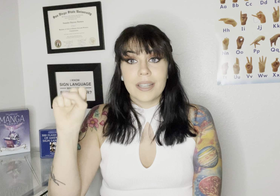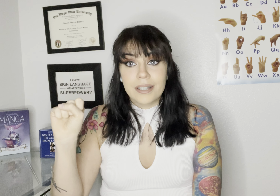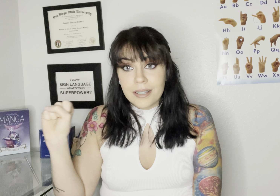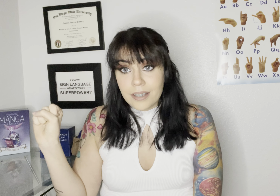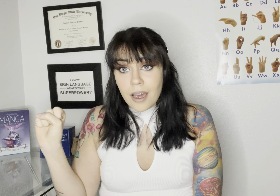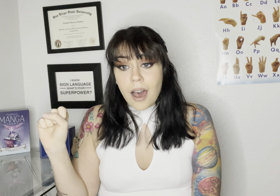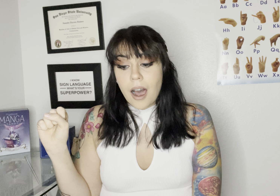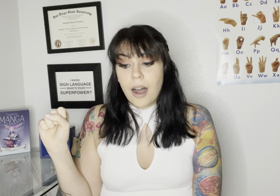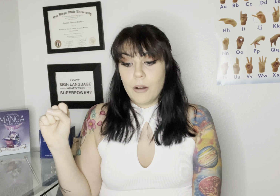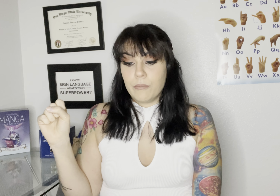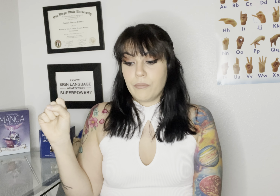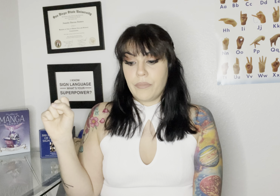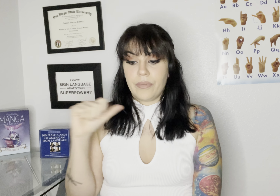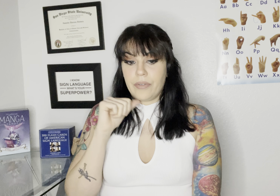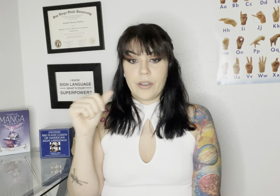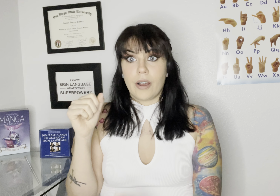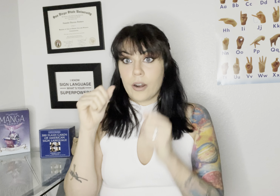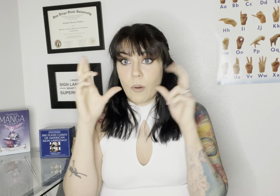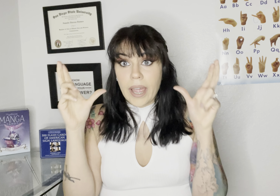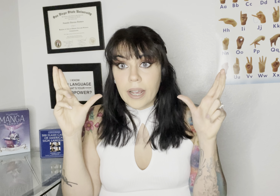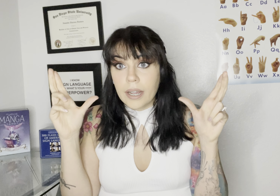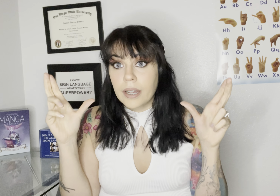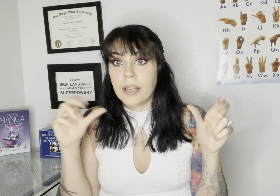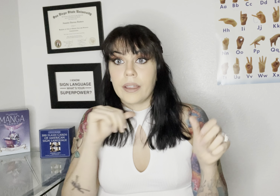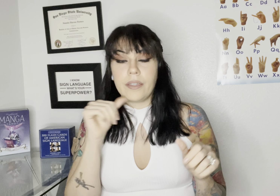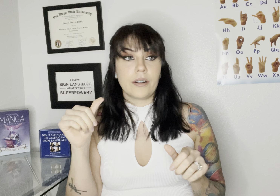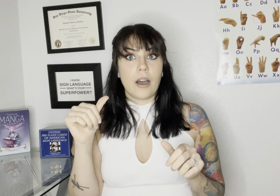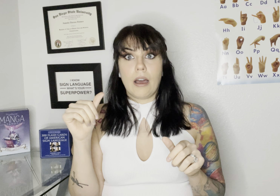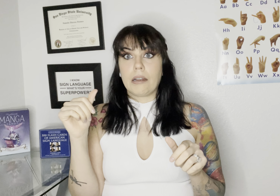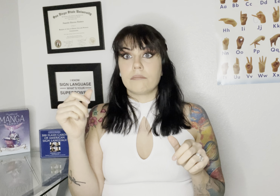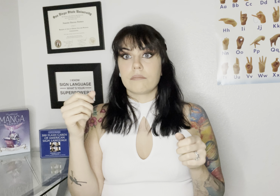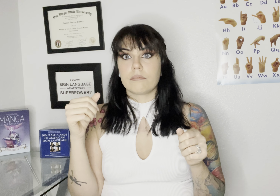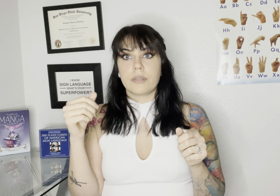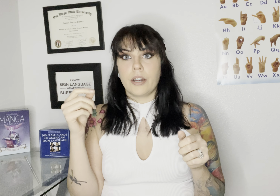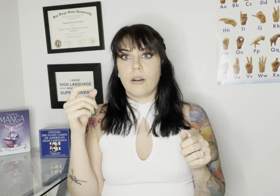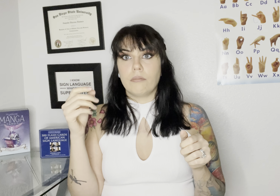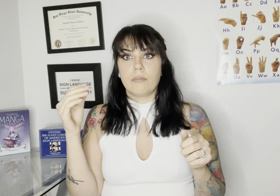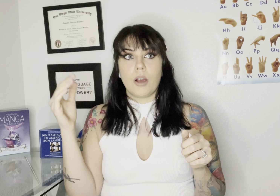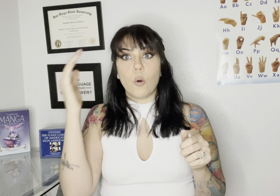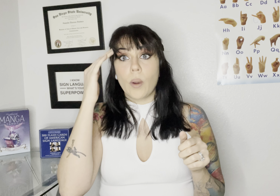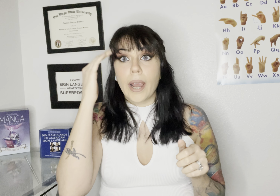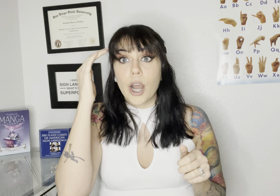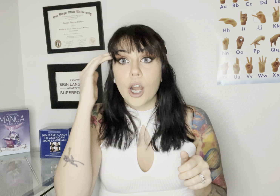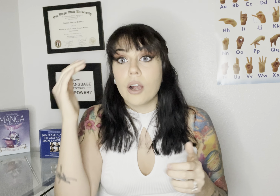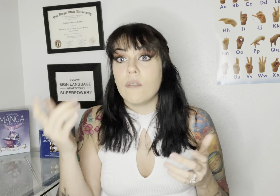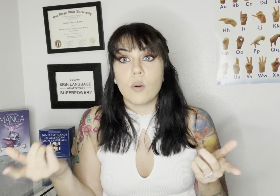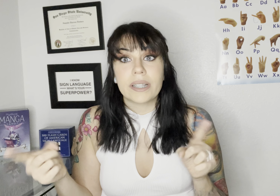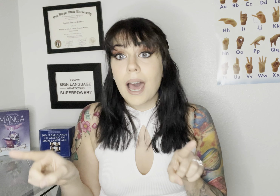consciousness, they're not awake, they're not, you know, aware of what's